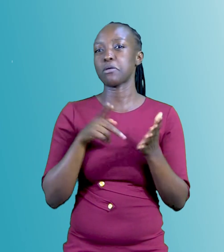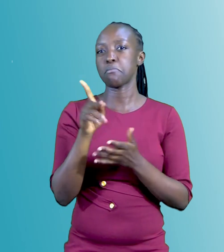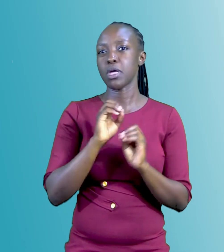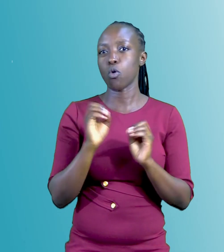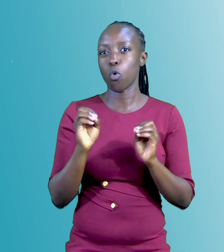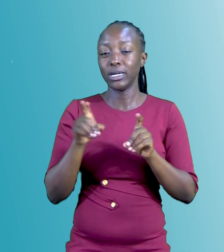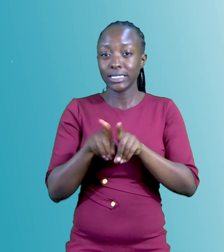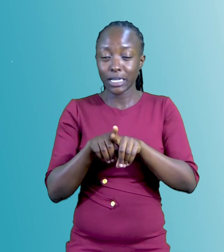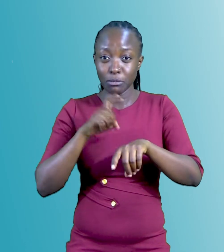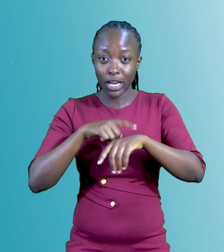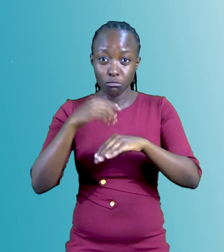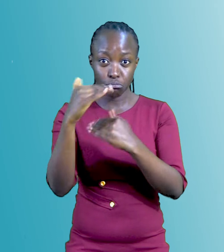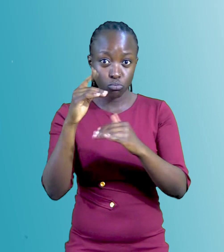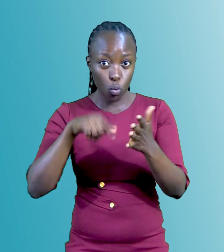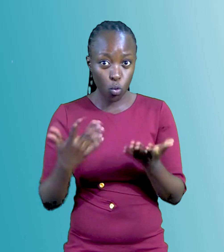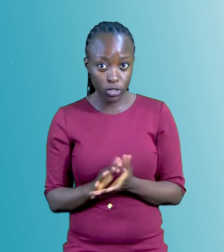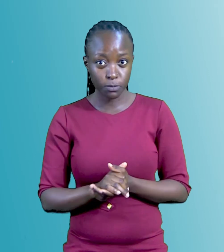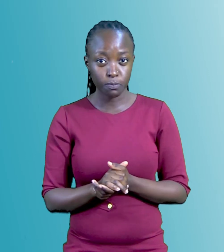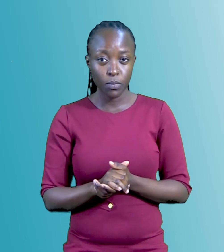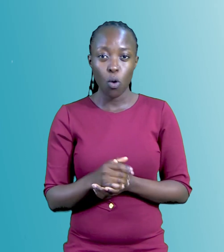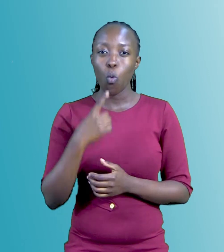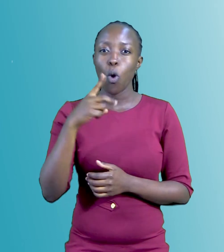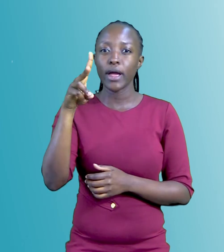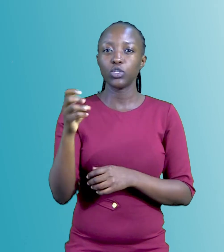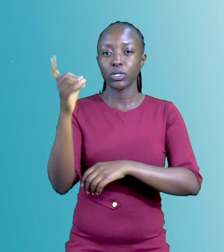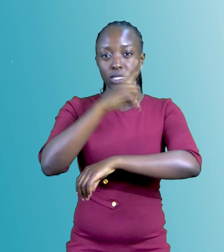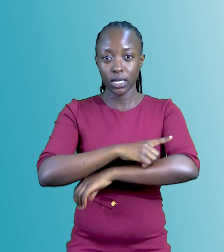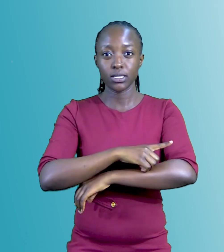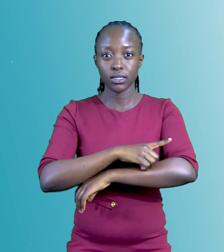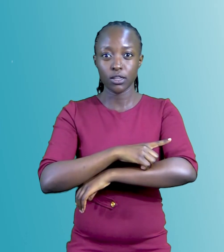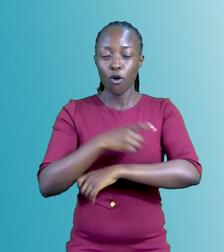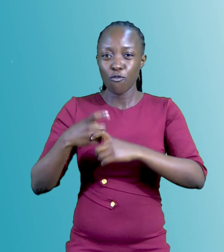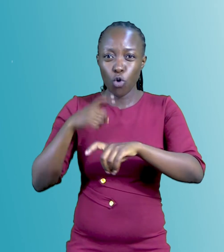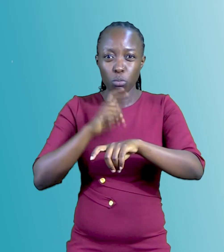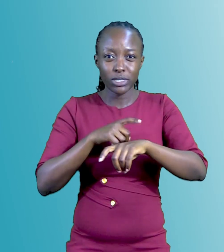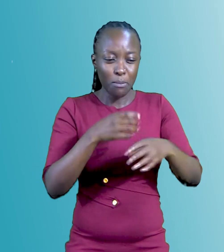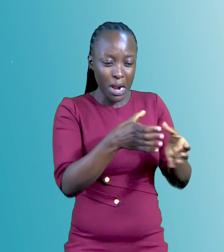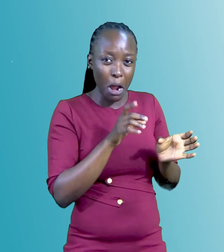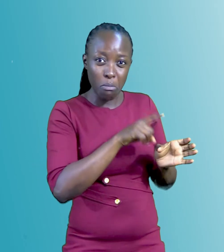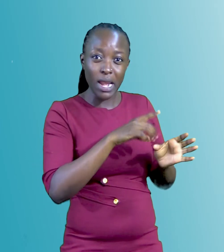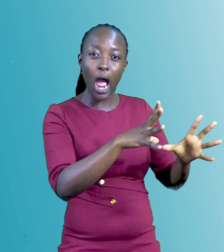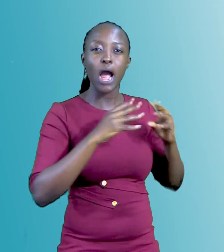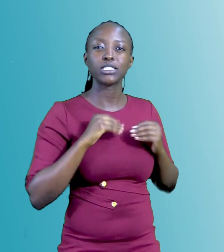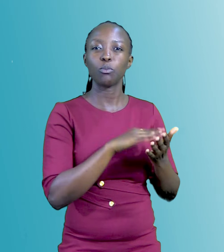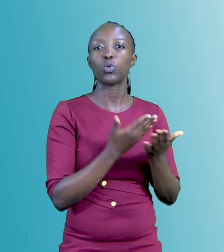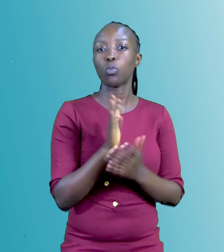timelines expected for this service is 120 days from the date of receipt of proposals for urban